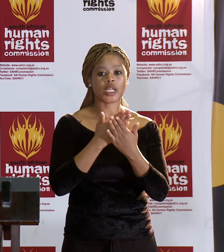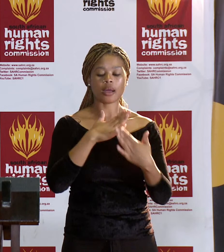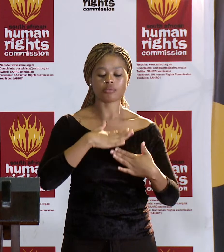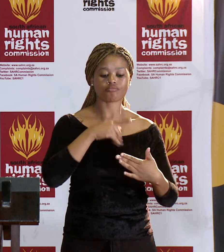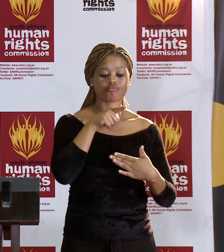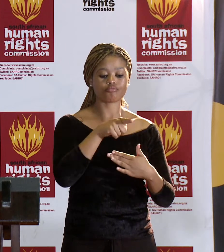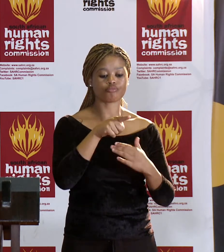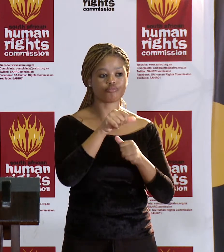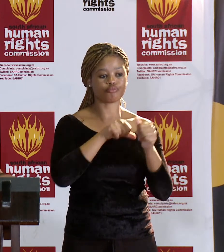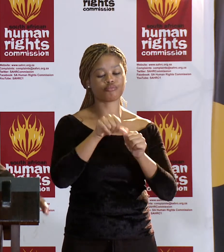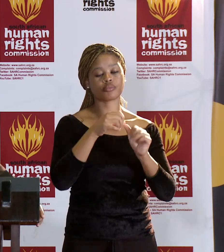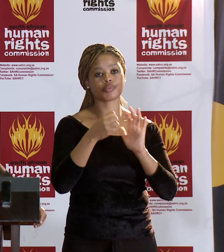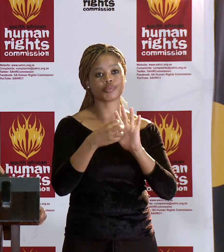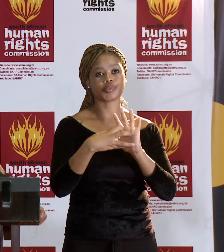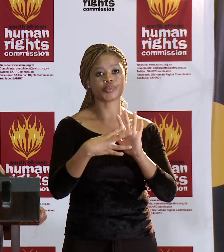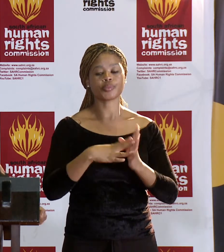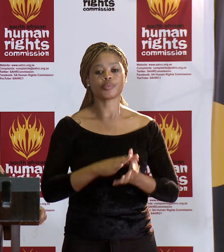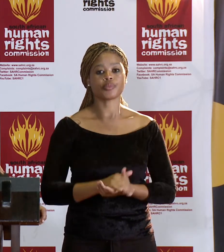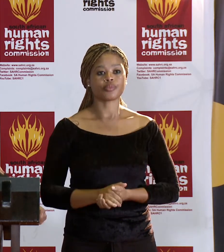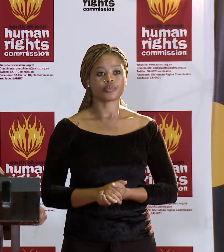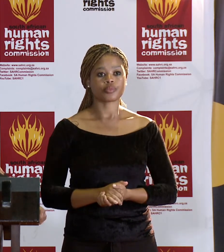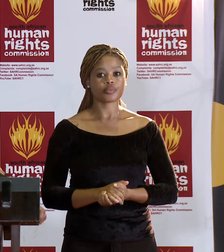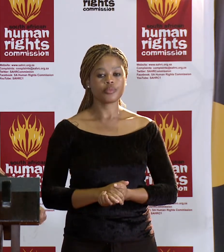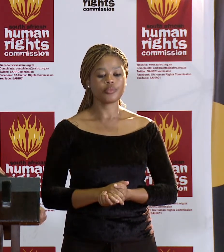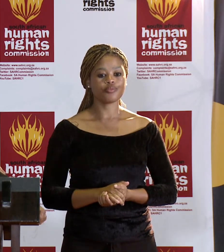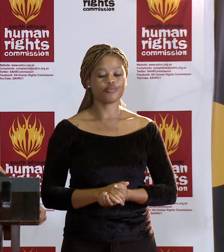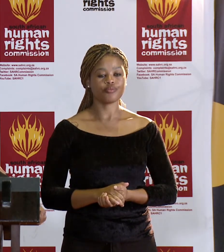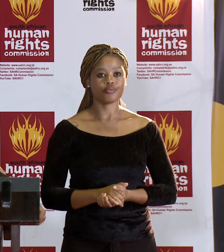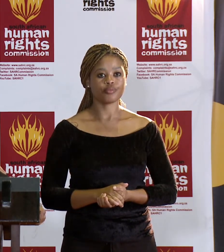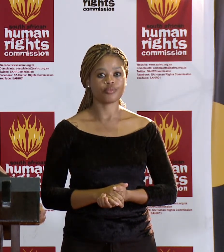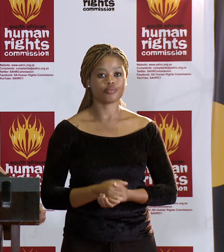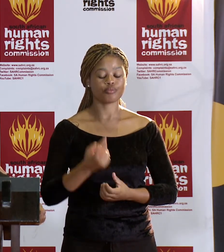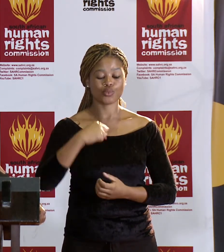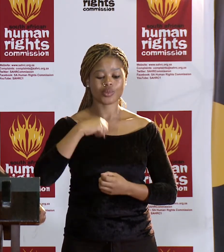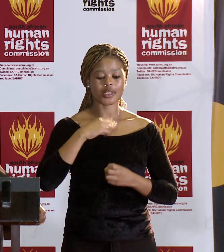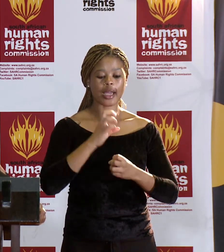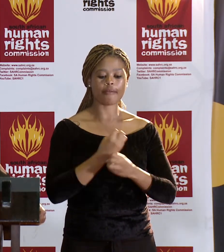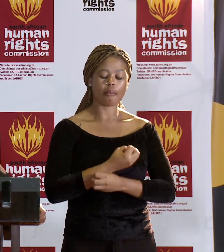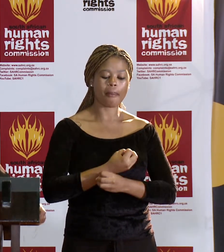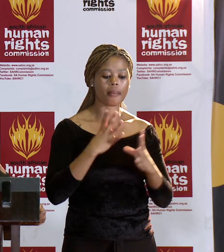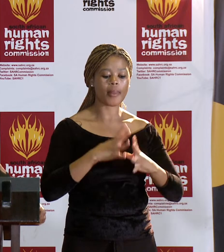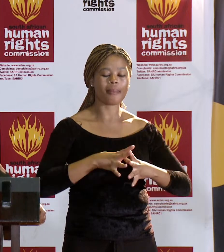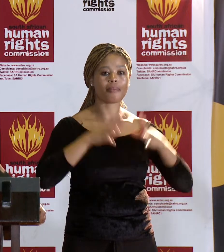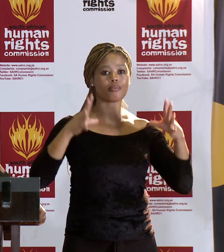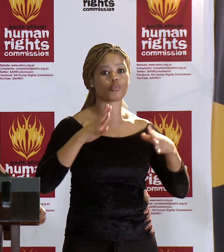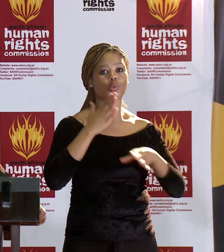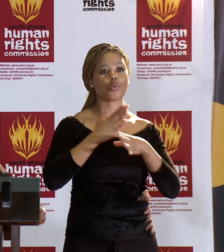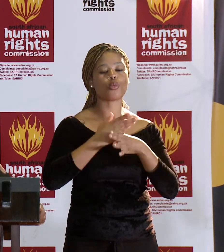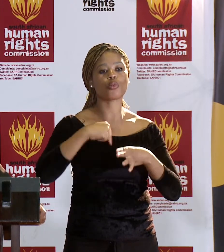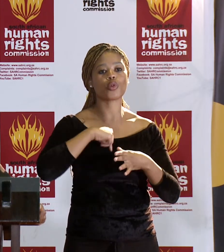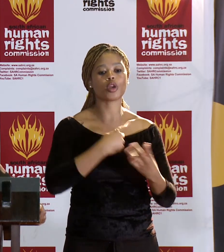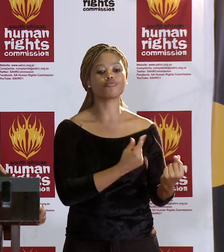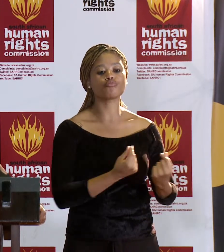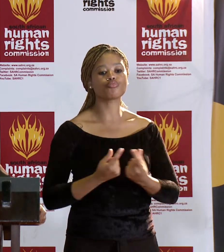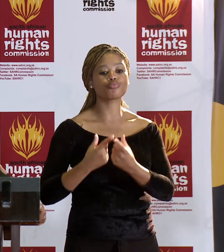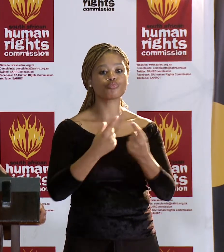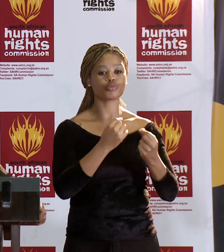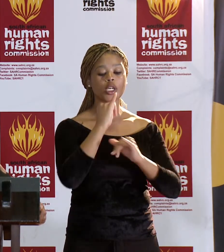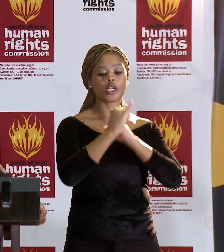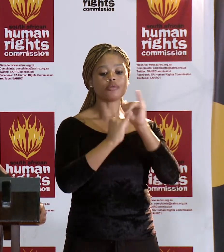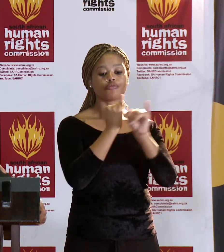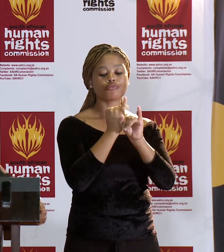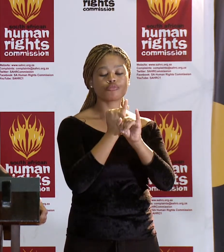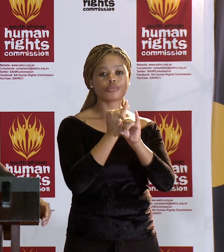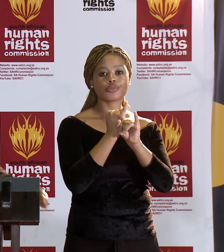social media. We have so much work to do on this front. Our institutional